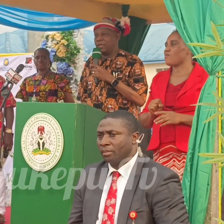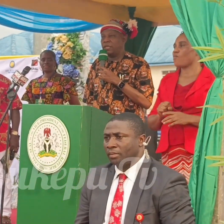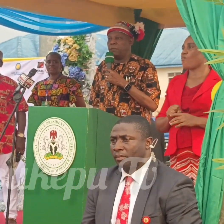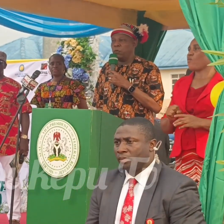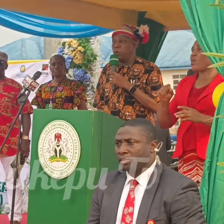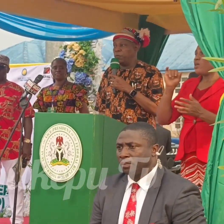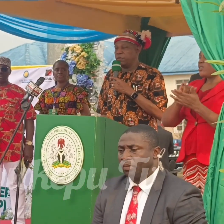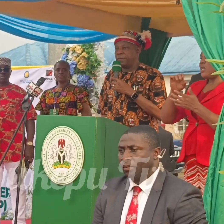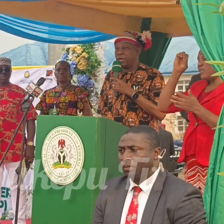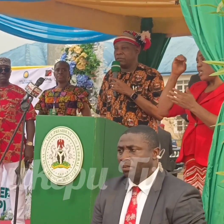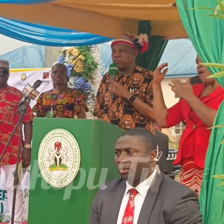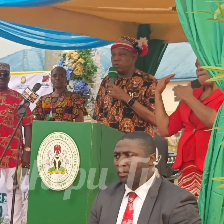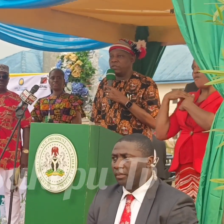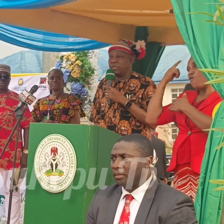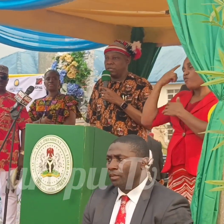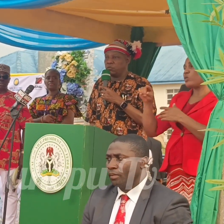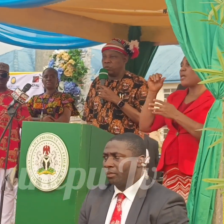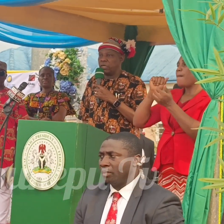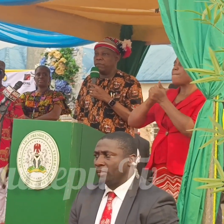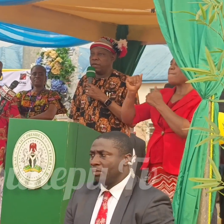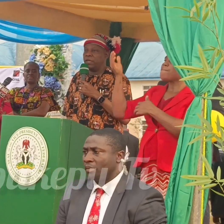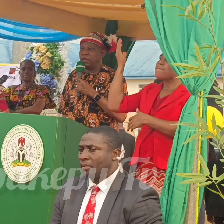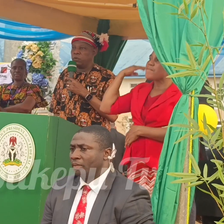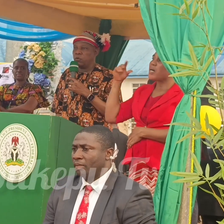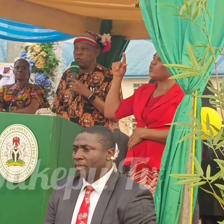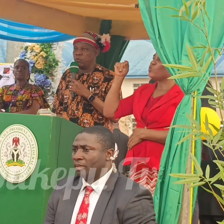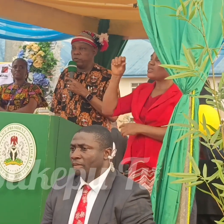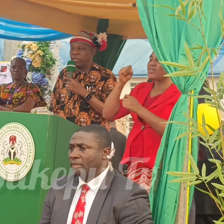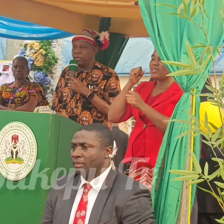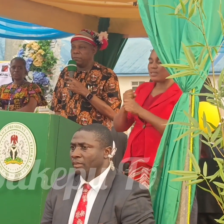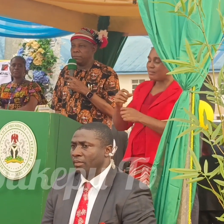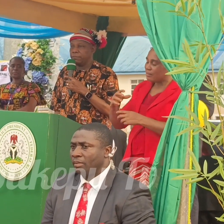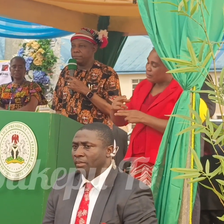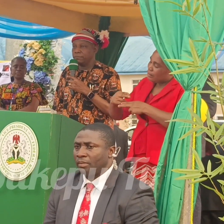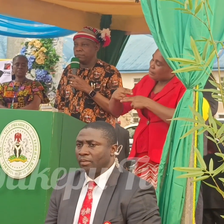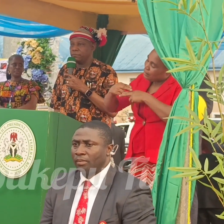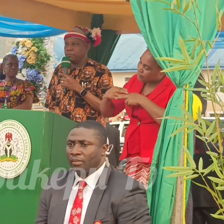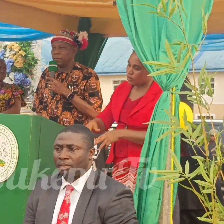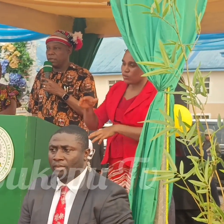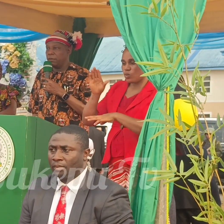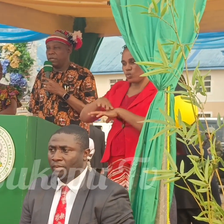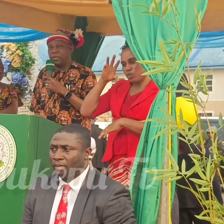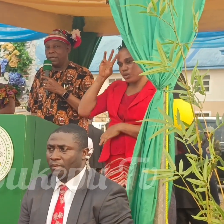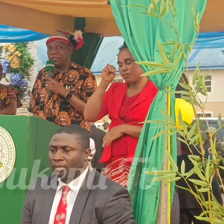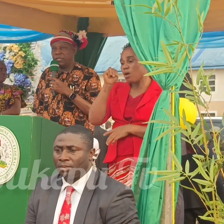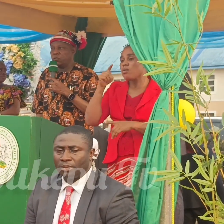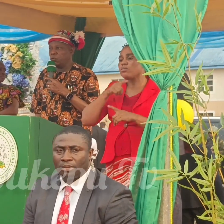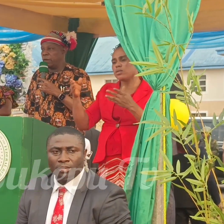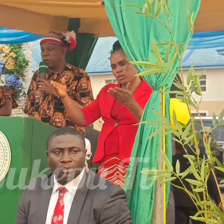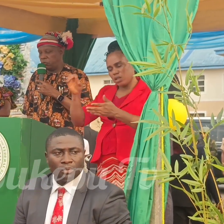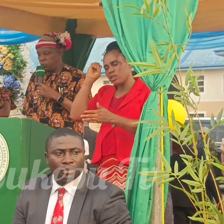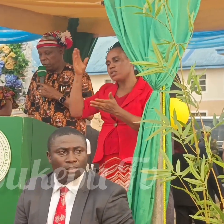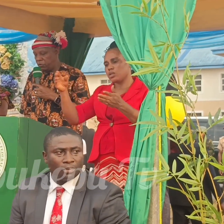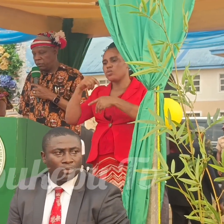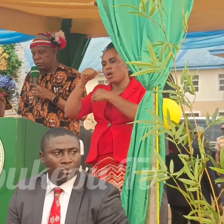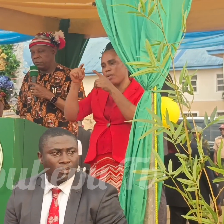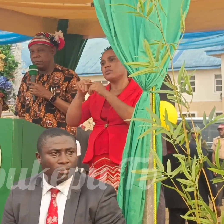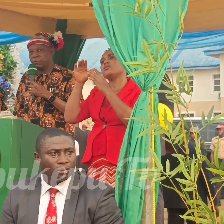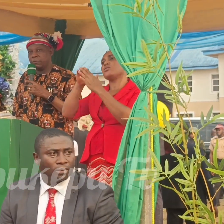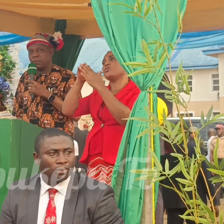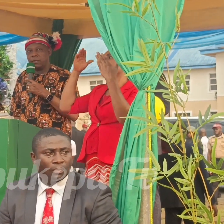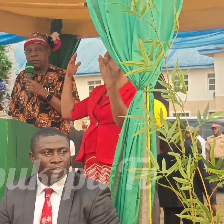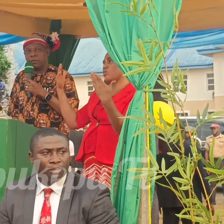that he bore for the past 20 years took a very heavy toll on him. But here it is, we are about to commission